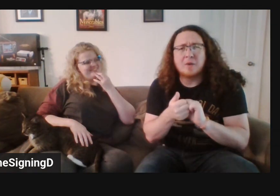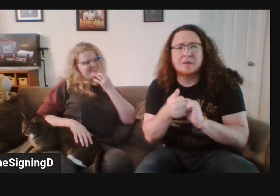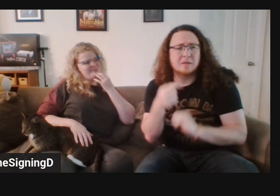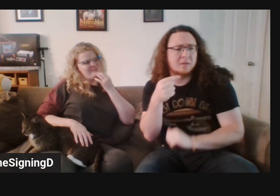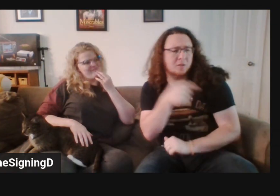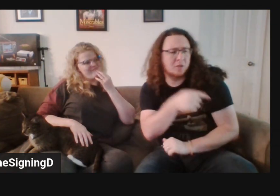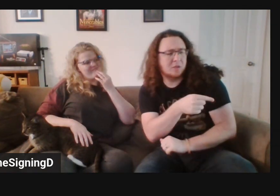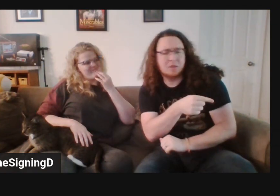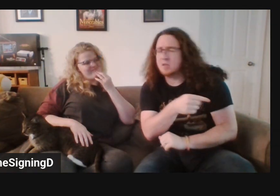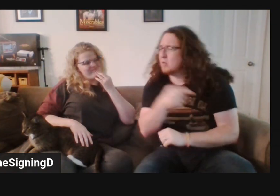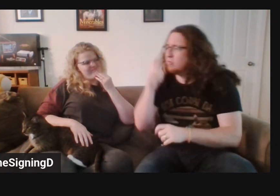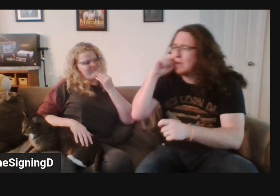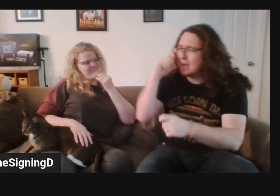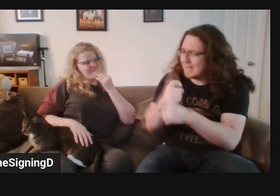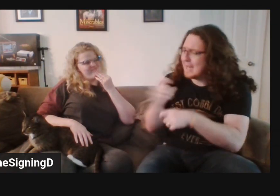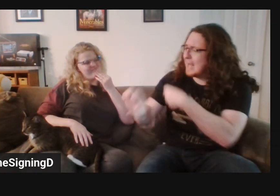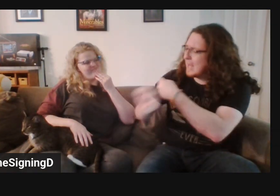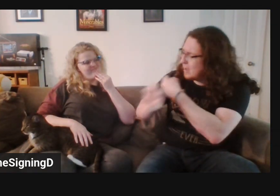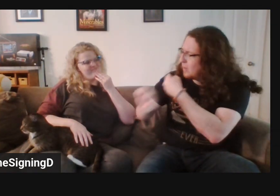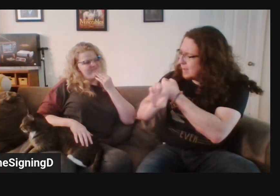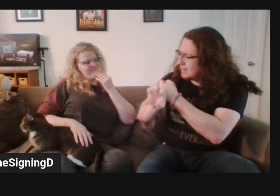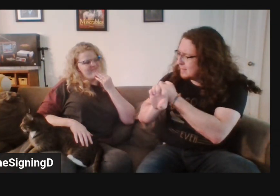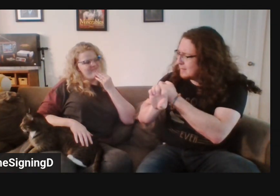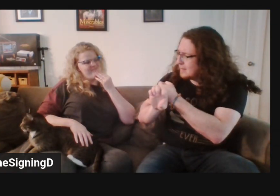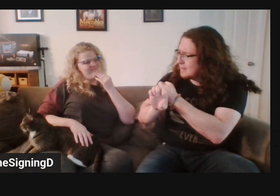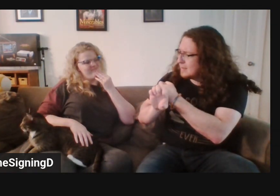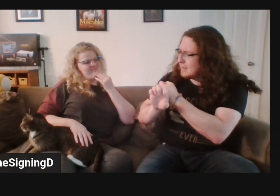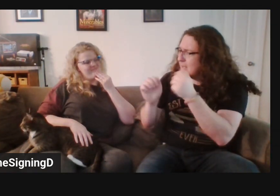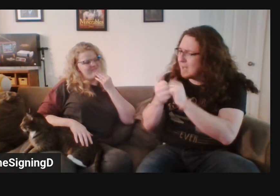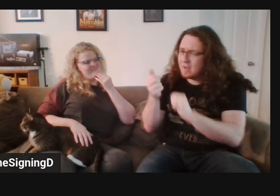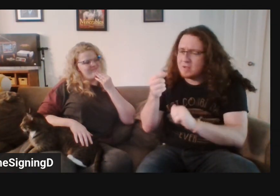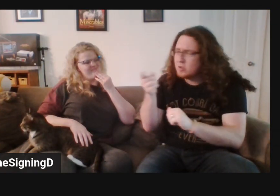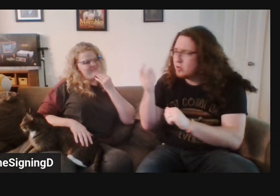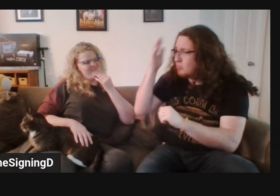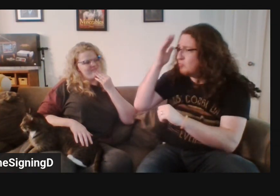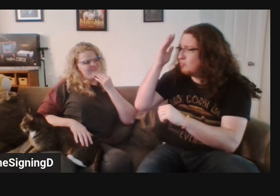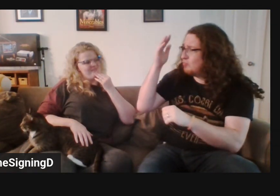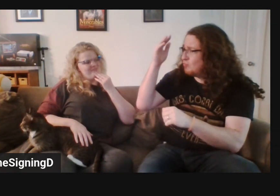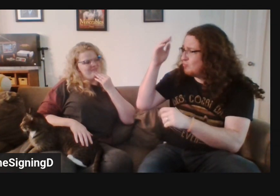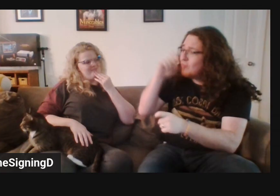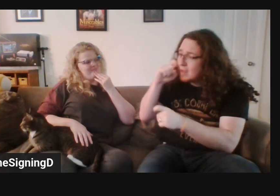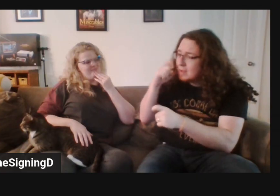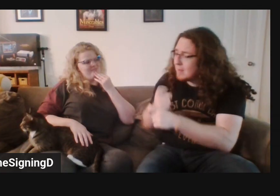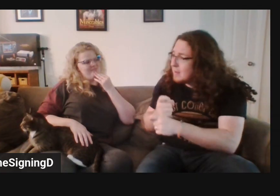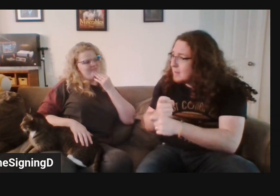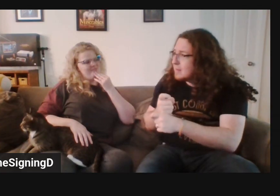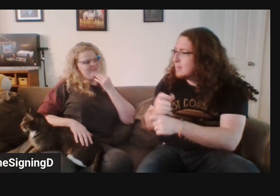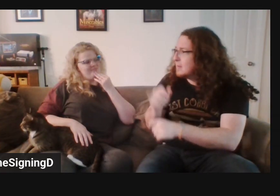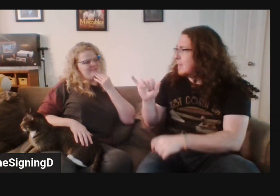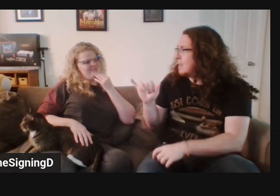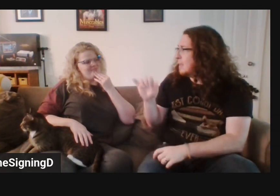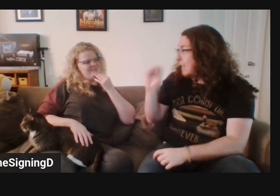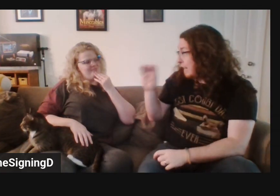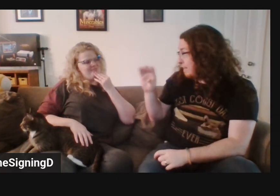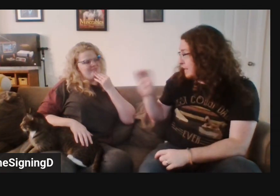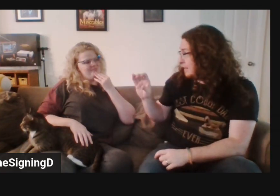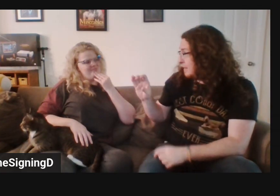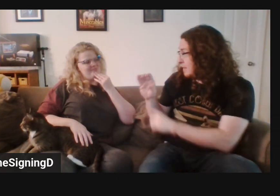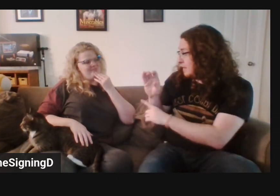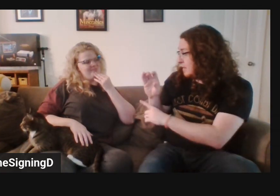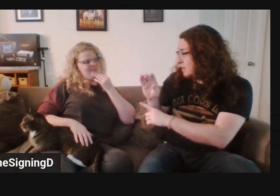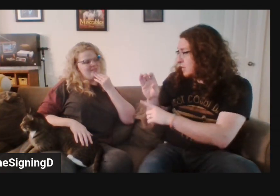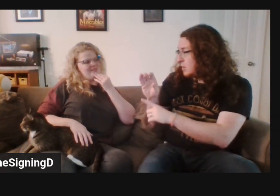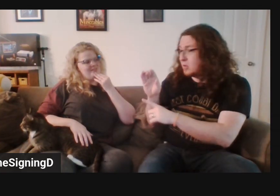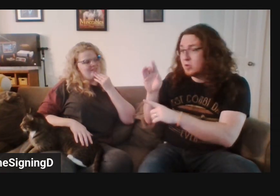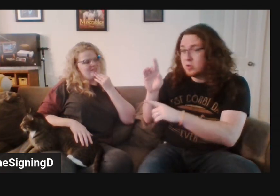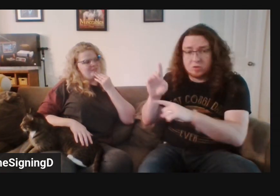recognize? So, Eowyn, how did you recognize that Emily